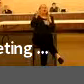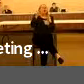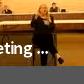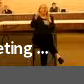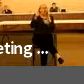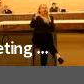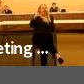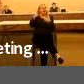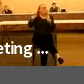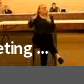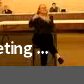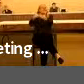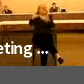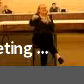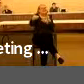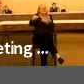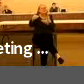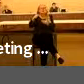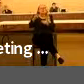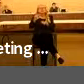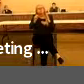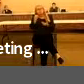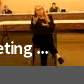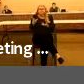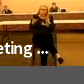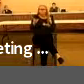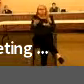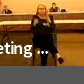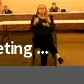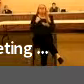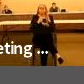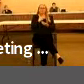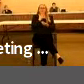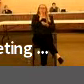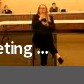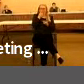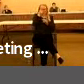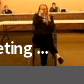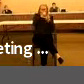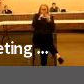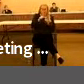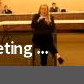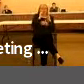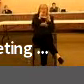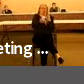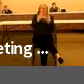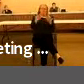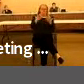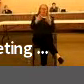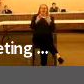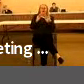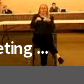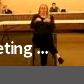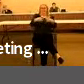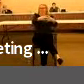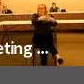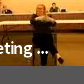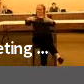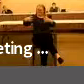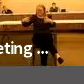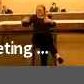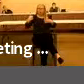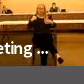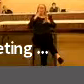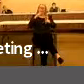whole lot of existing vegetation. So we're proposing to provide a combination of fencing, significant amount of plantings